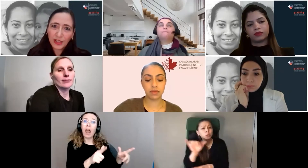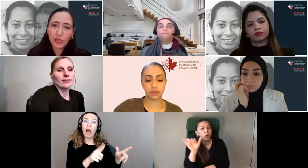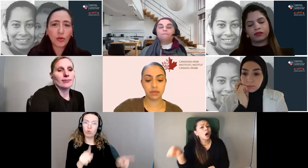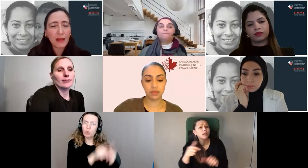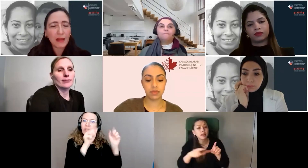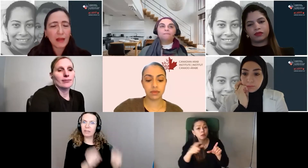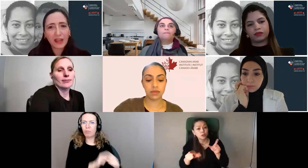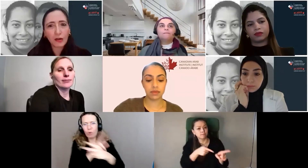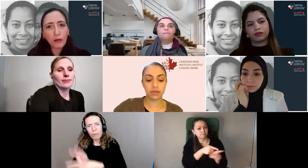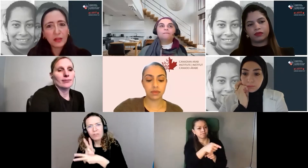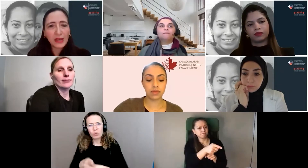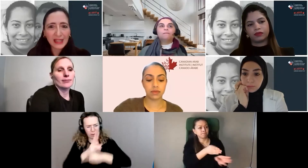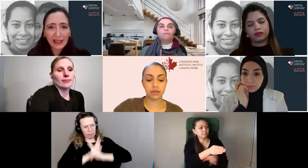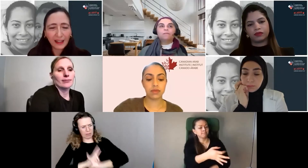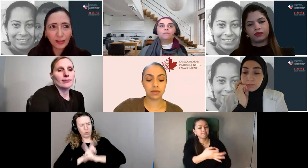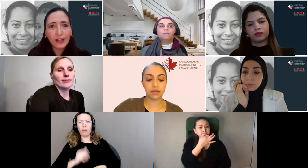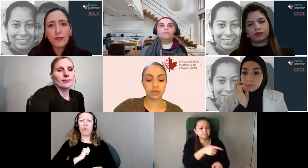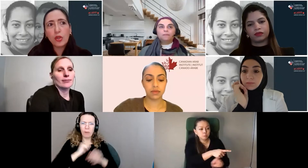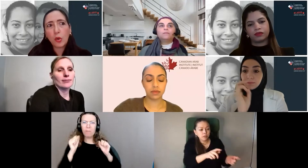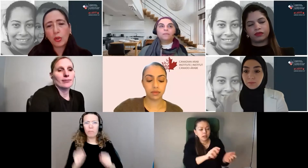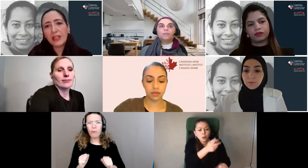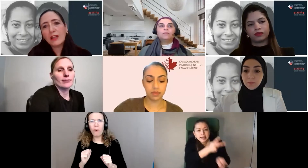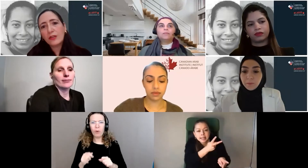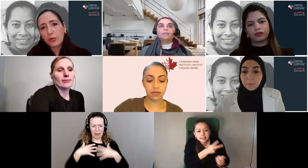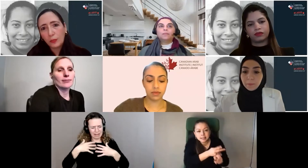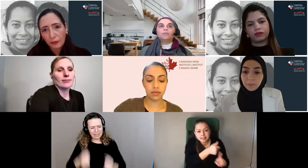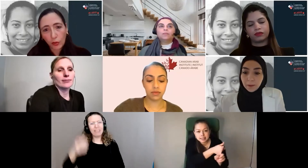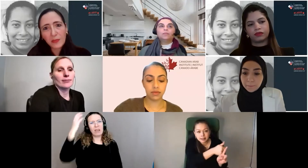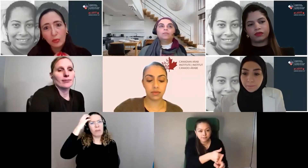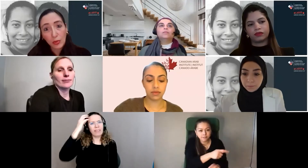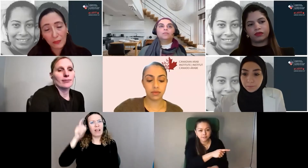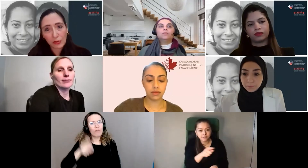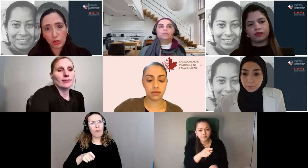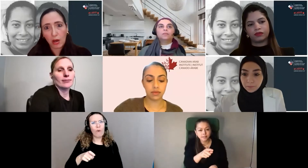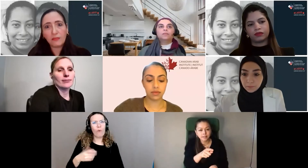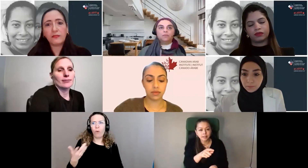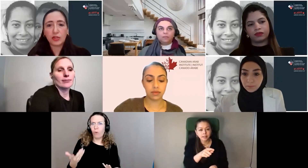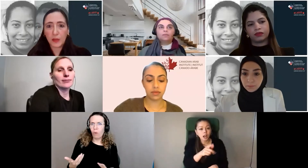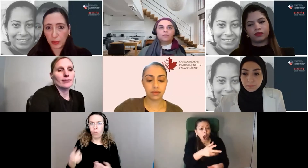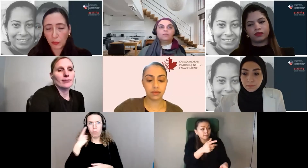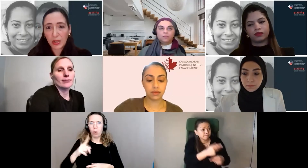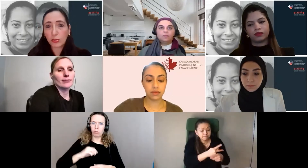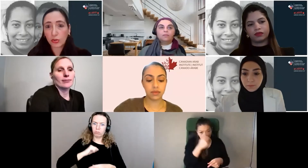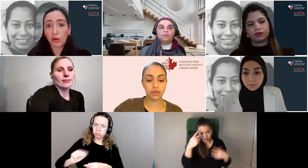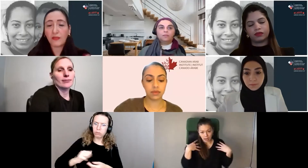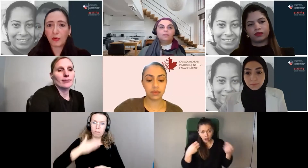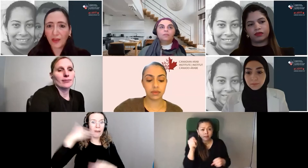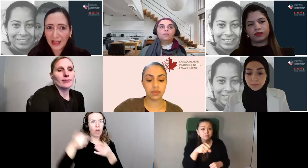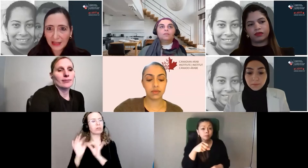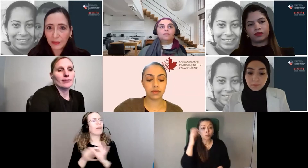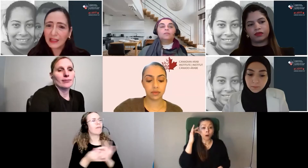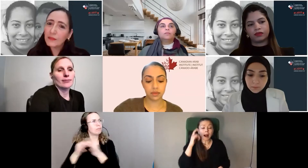themselves. So, and take care of their mental health, not only to do a better job for the people that we need to serve